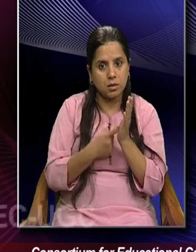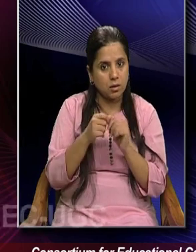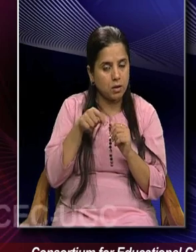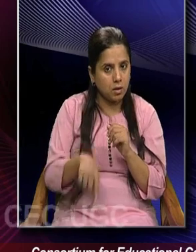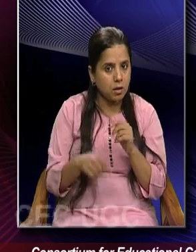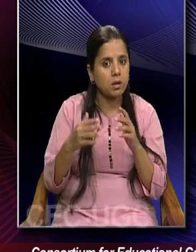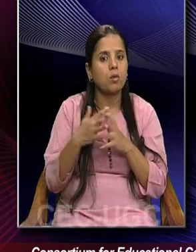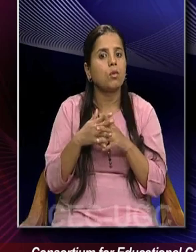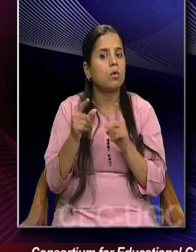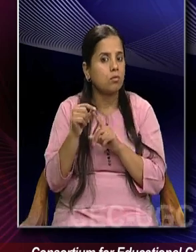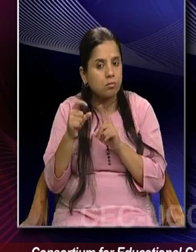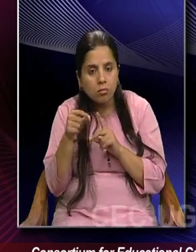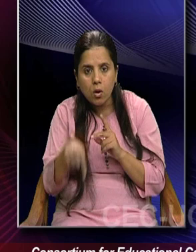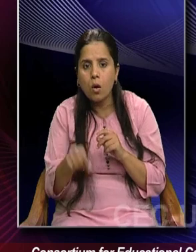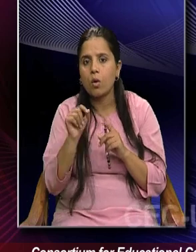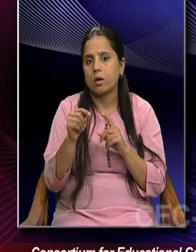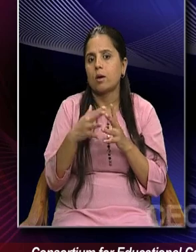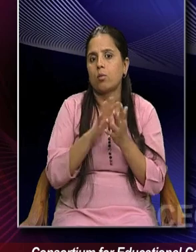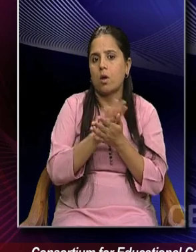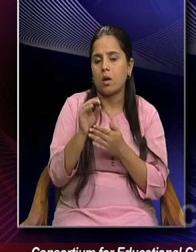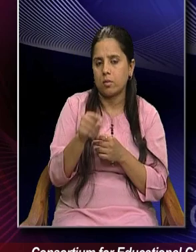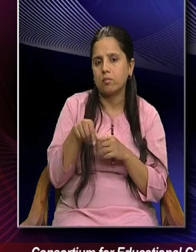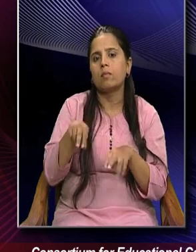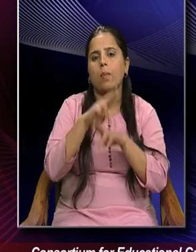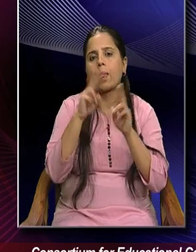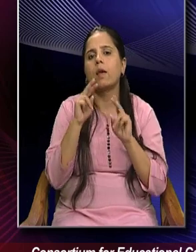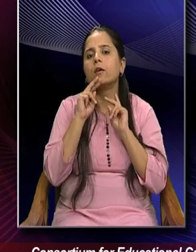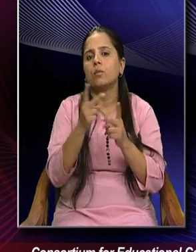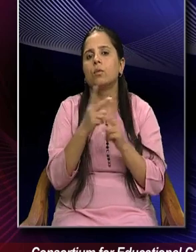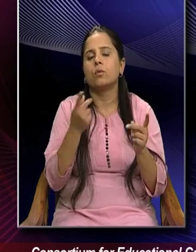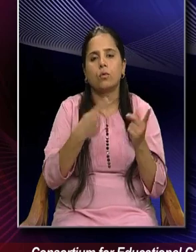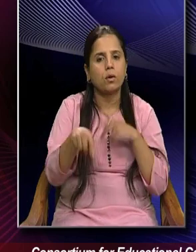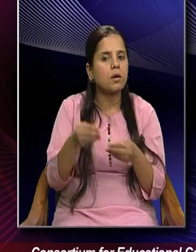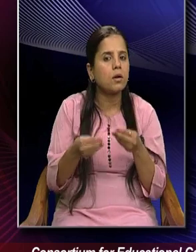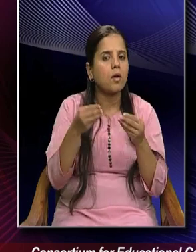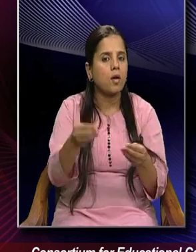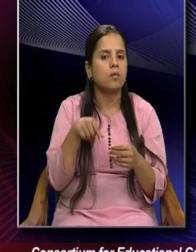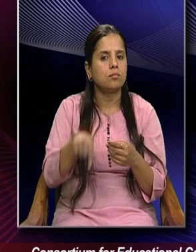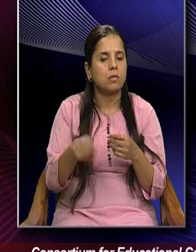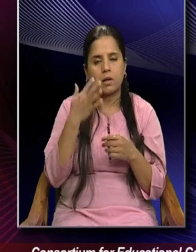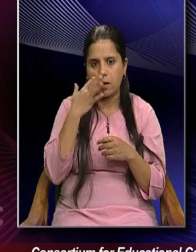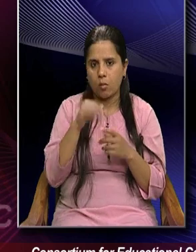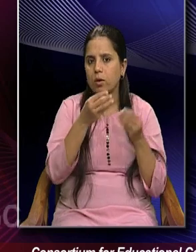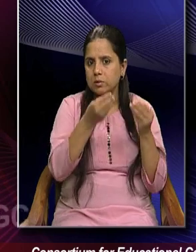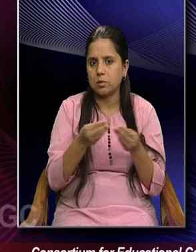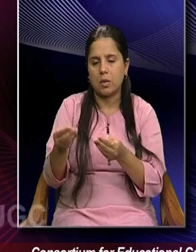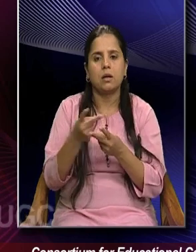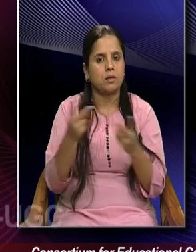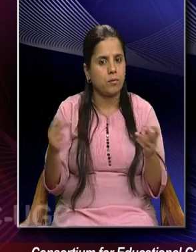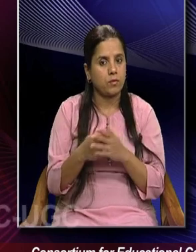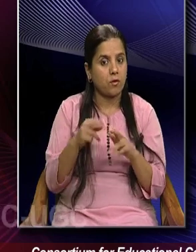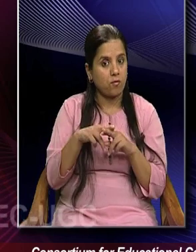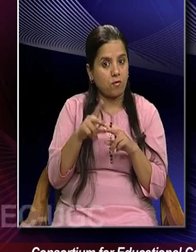and WHO, played a crucial role in coordinating the international response and delivering essential supplies.